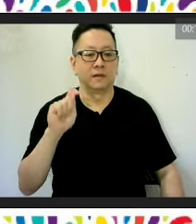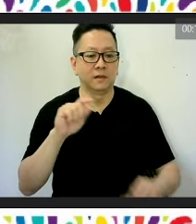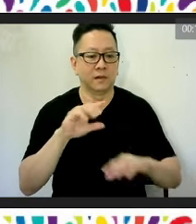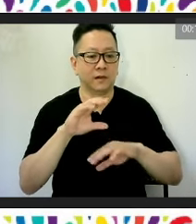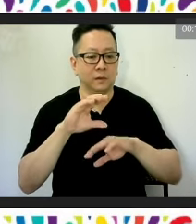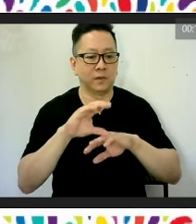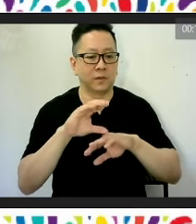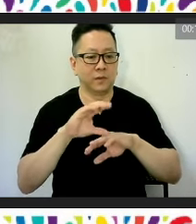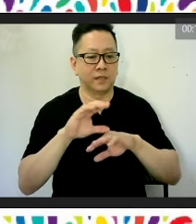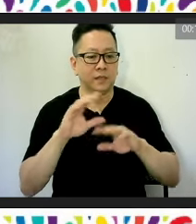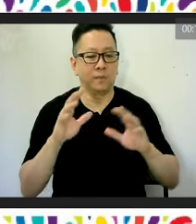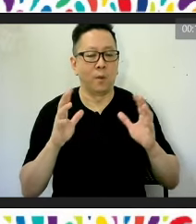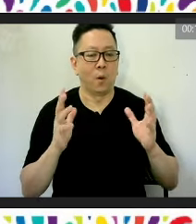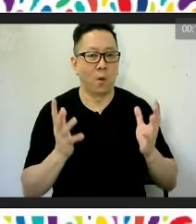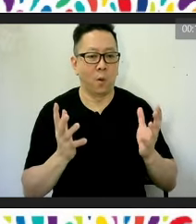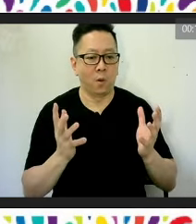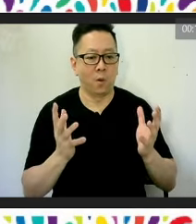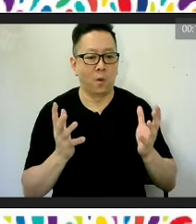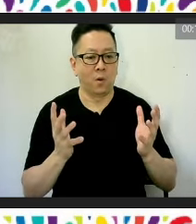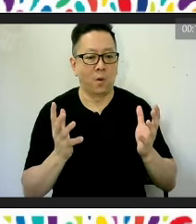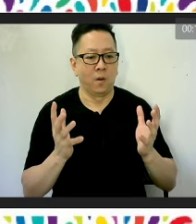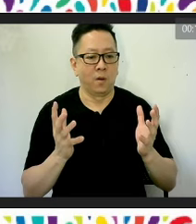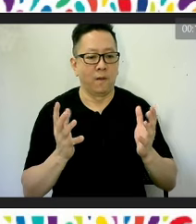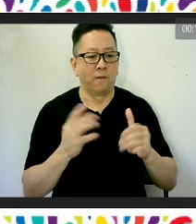the crystal ball.